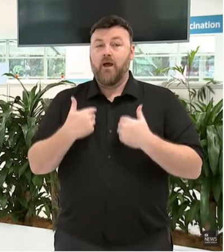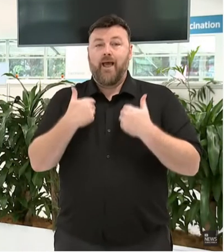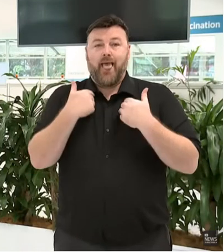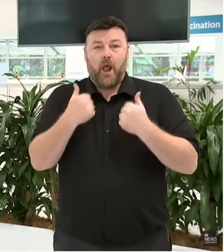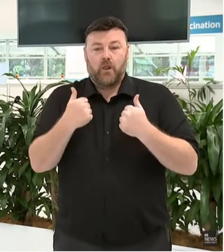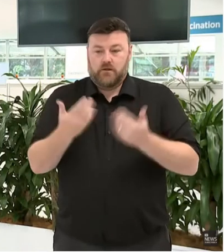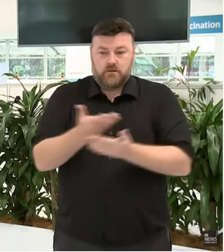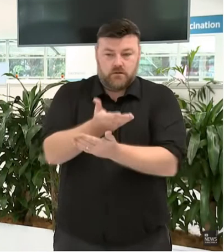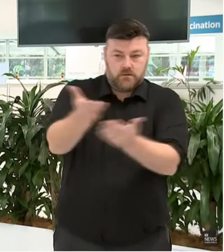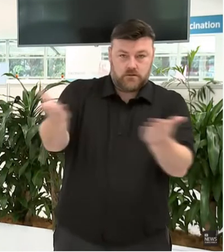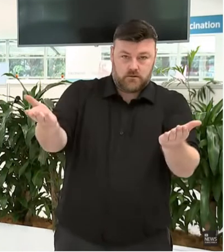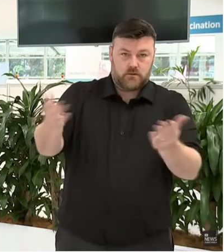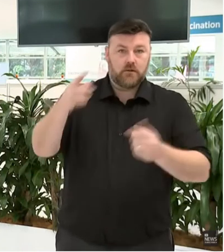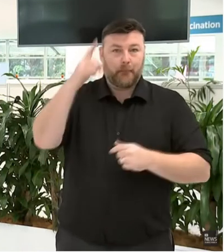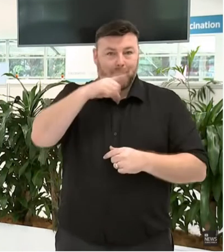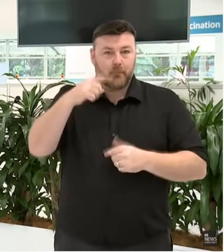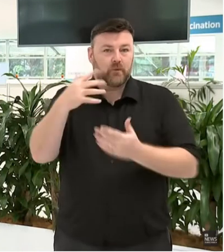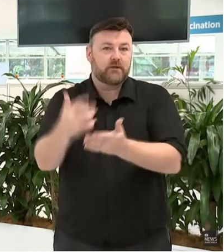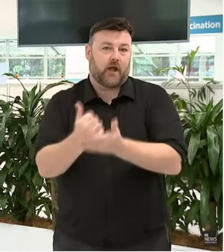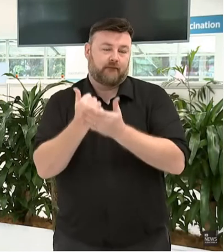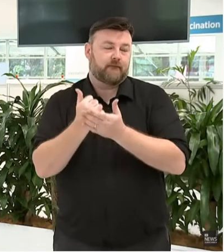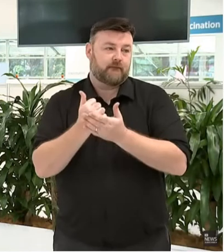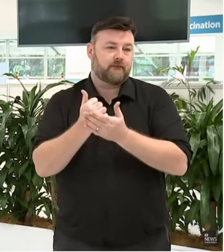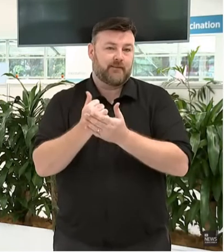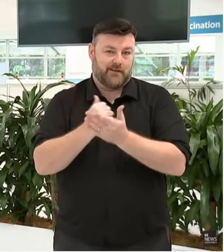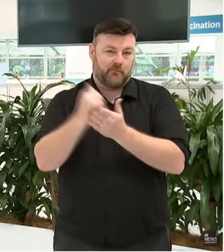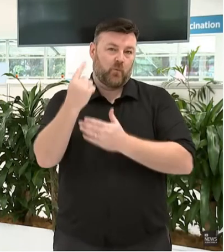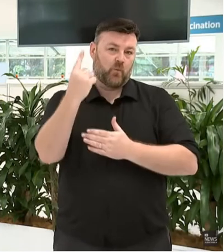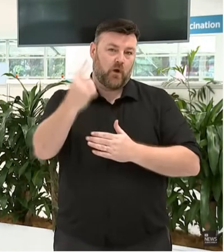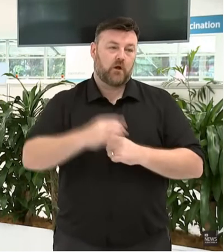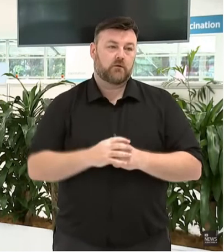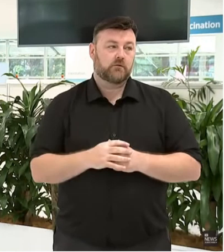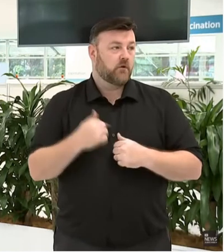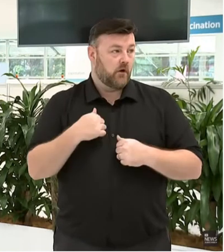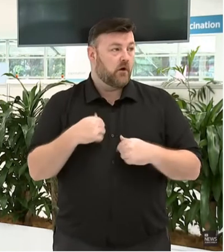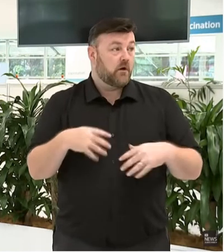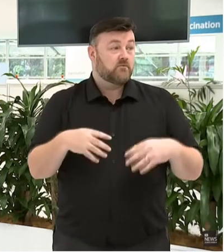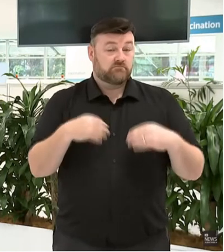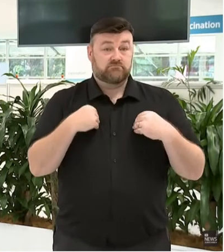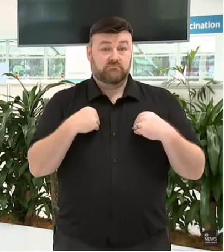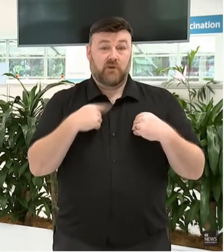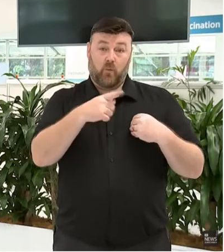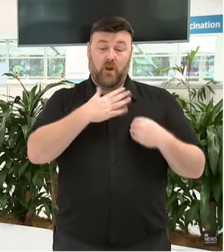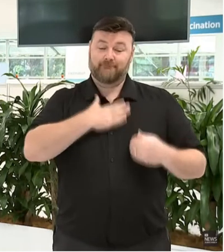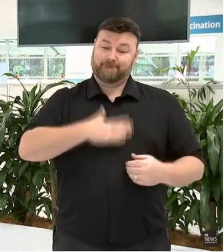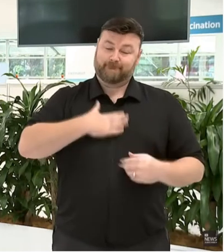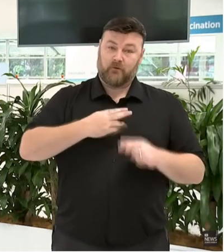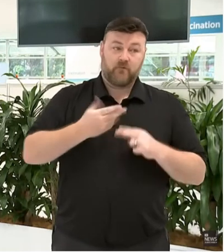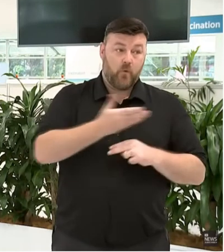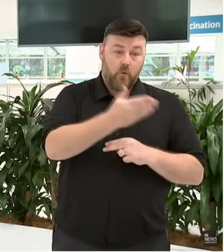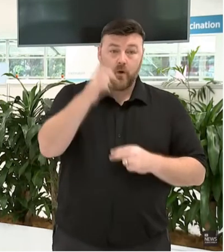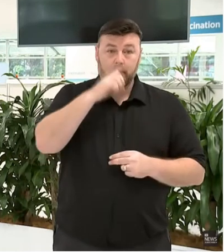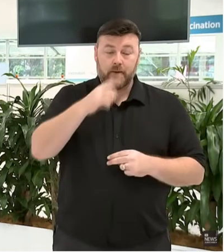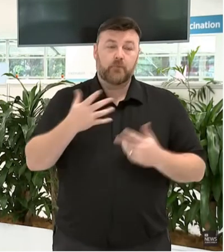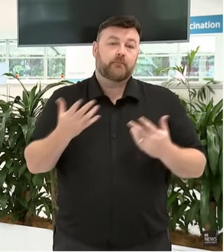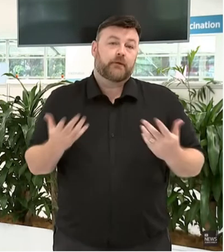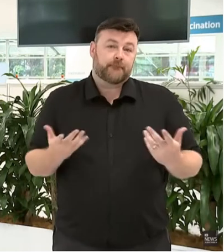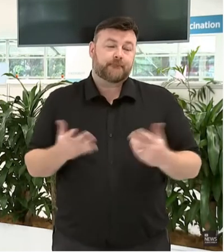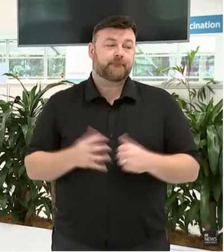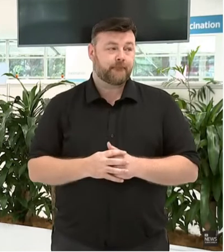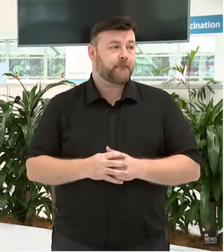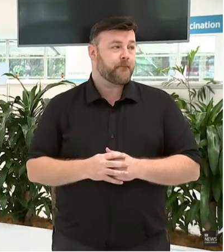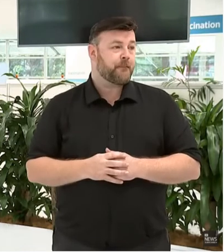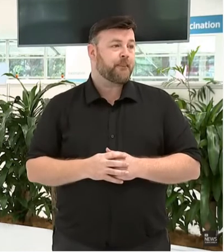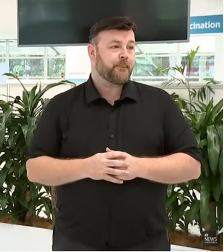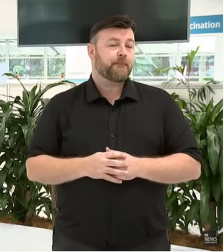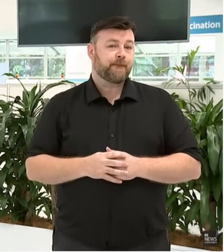paramount. We want to keep people safe during this period of time, and I accept that will provide inconveniences as we move through this period.